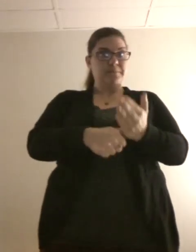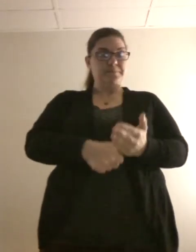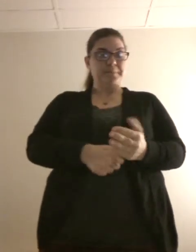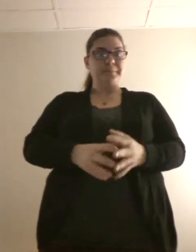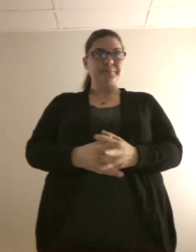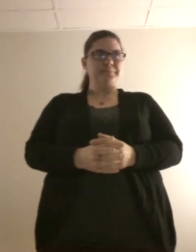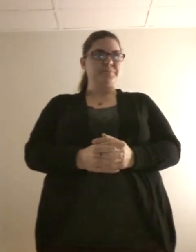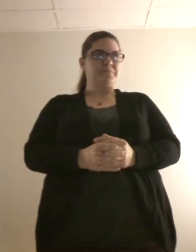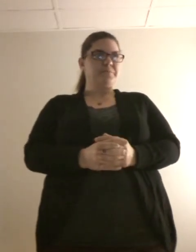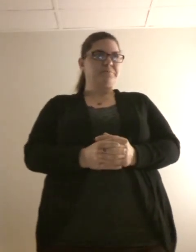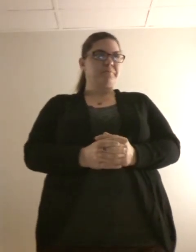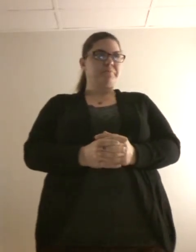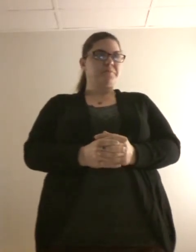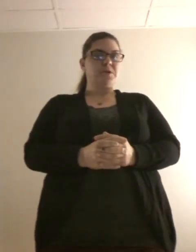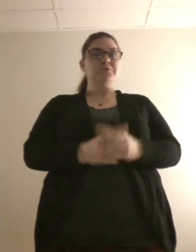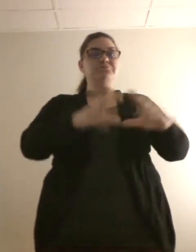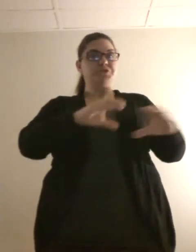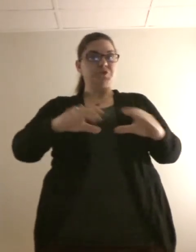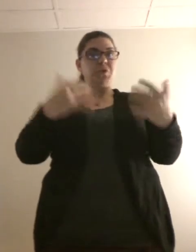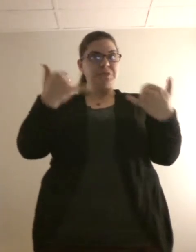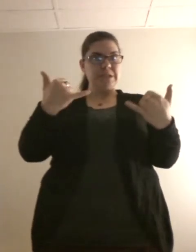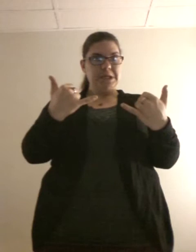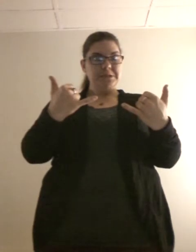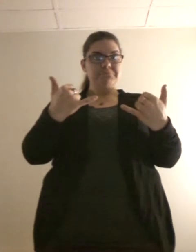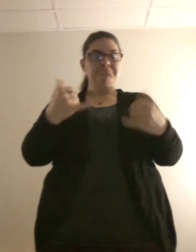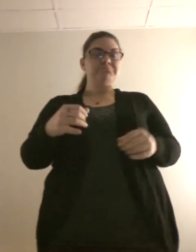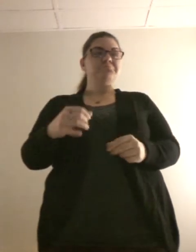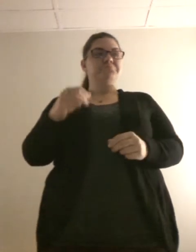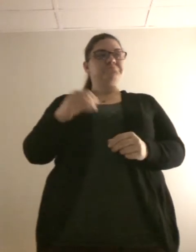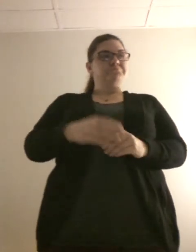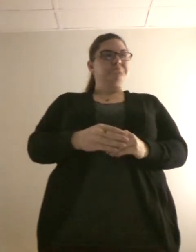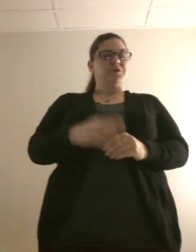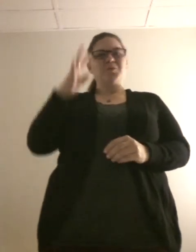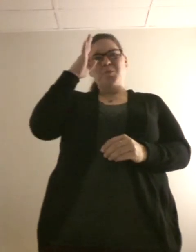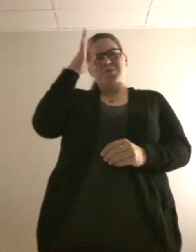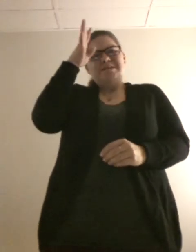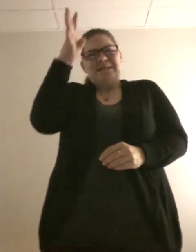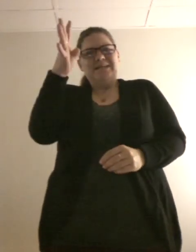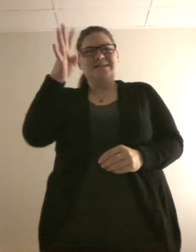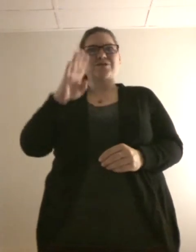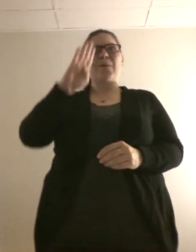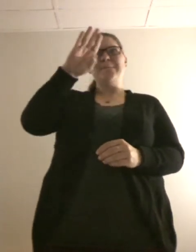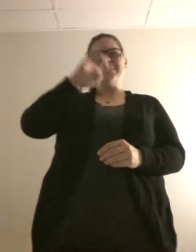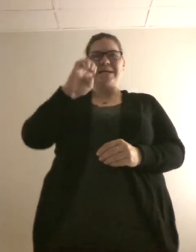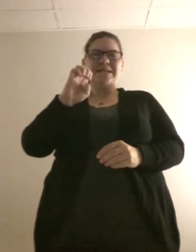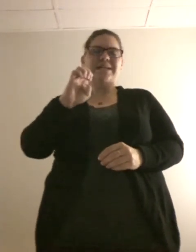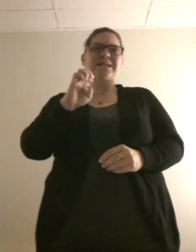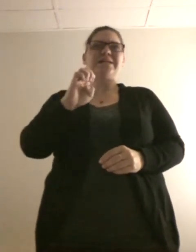Well, what you're going to do today is you're going to pretend you are a bee or an ant, and you are going to take a flower and